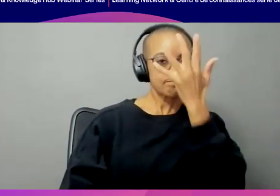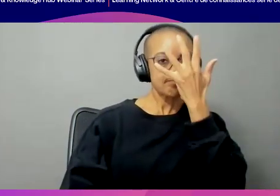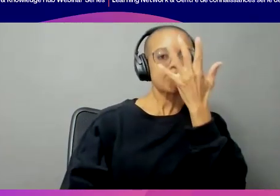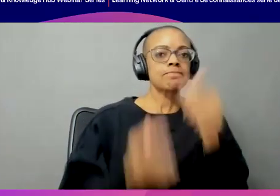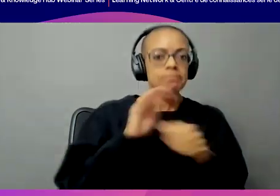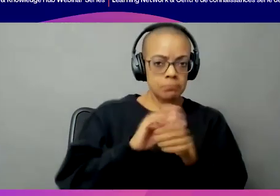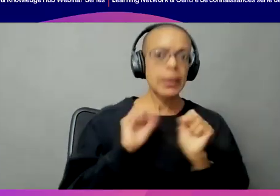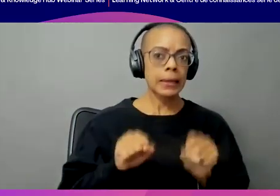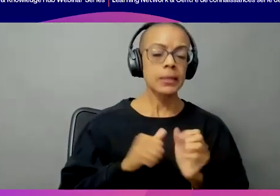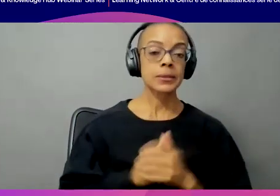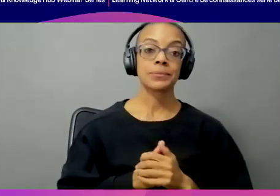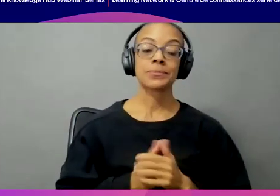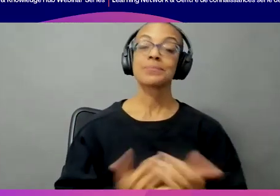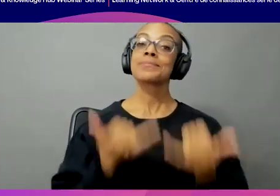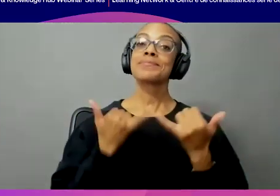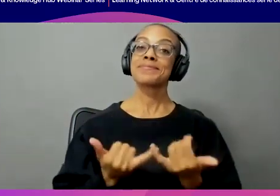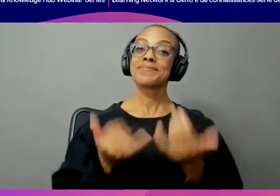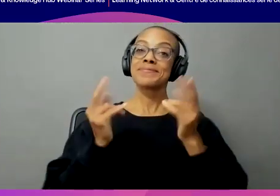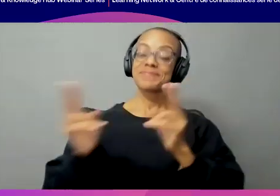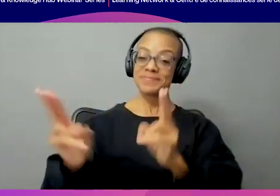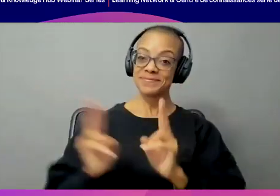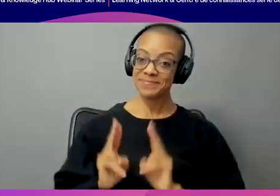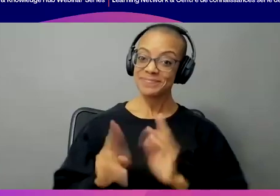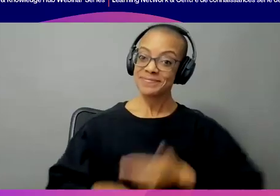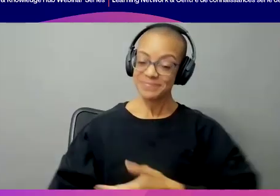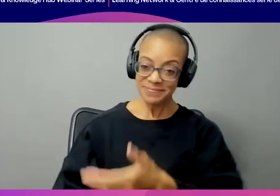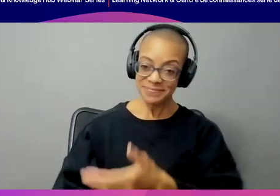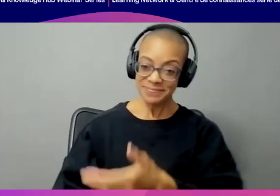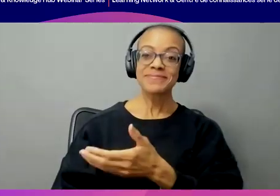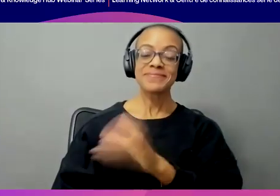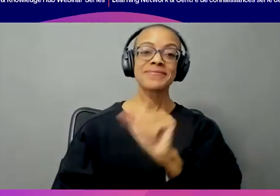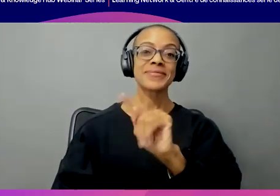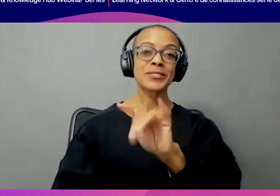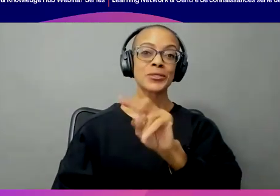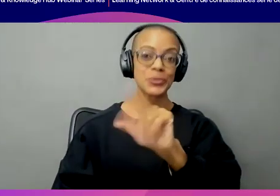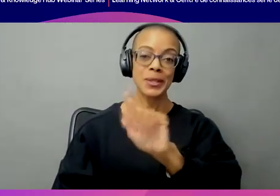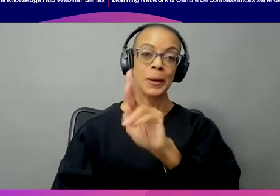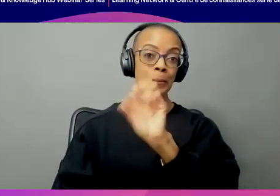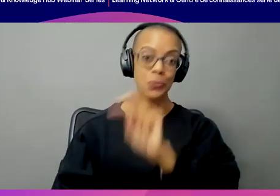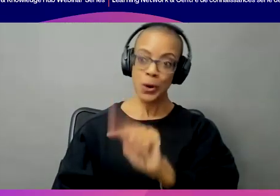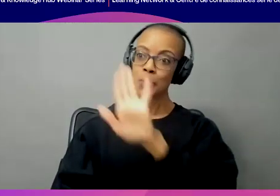my pleasure to welcome Katrina Brown to speak a little bit about the work you're doing.